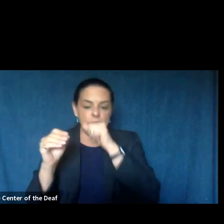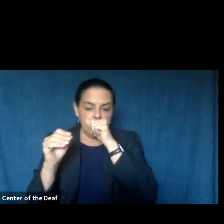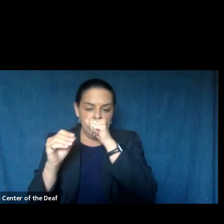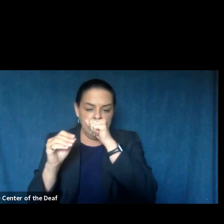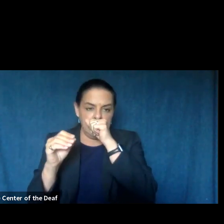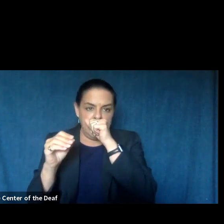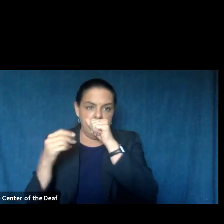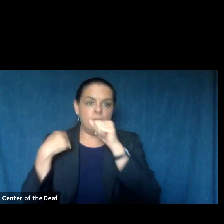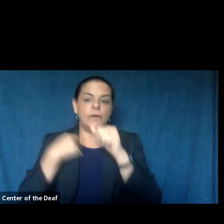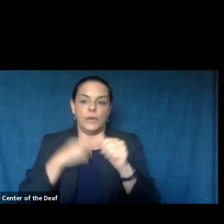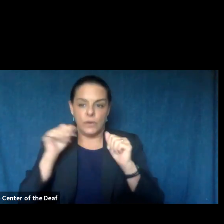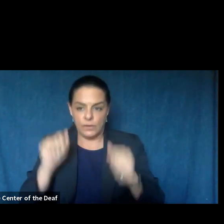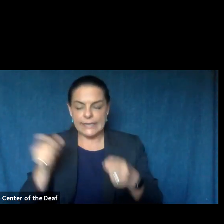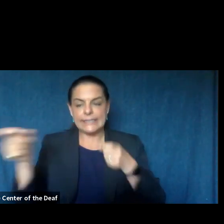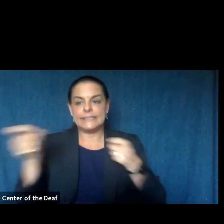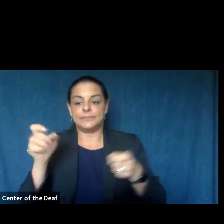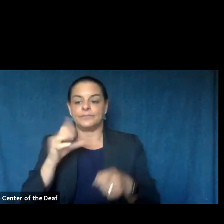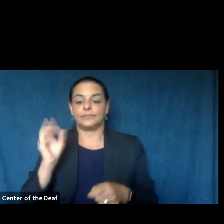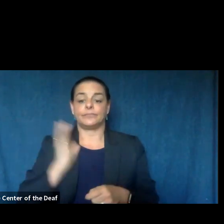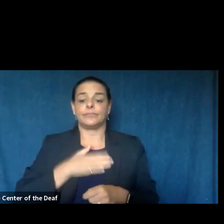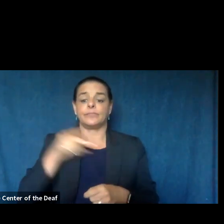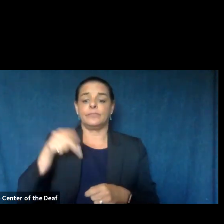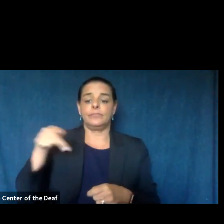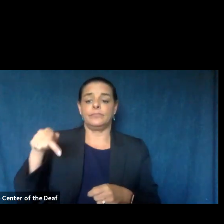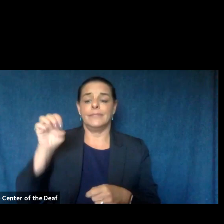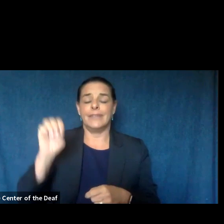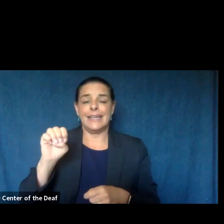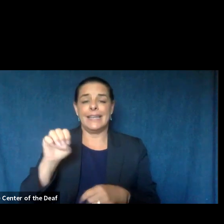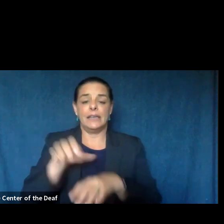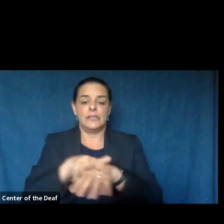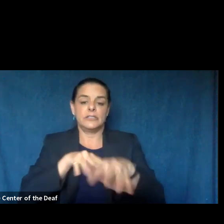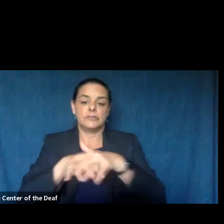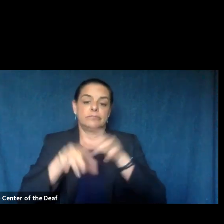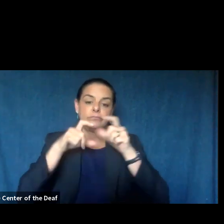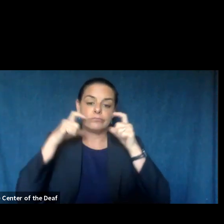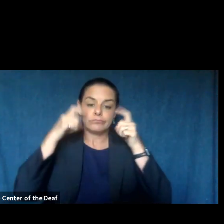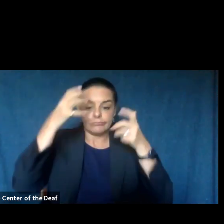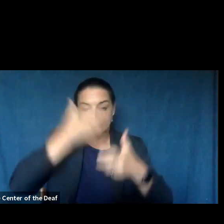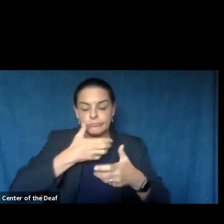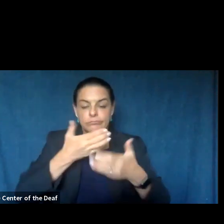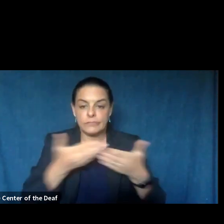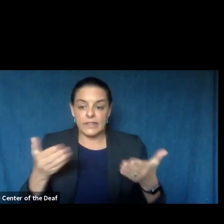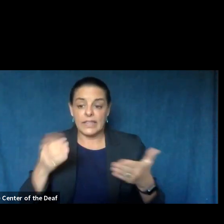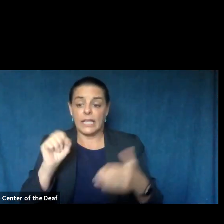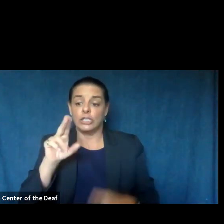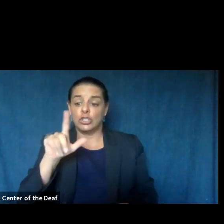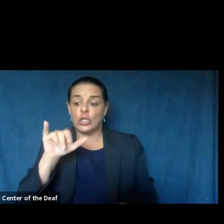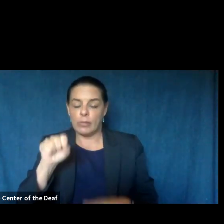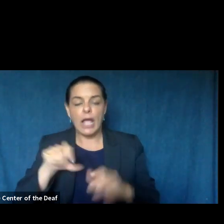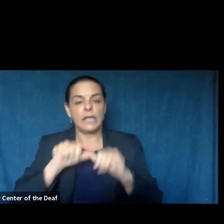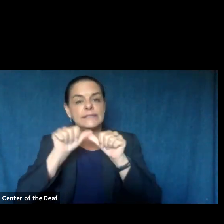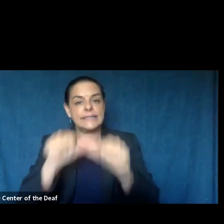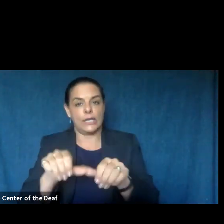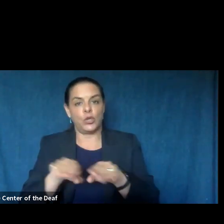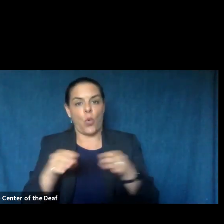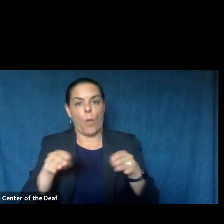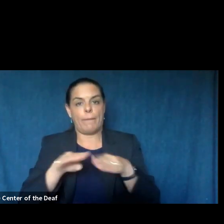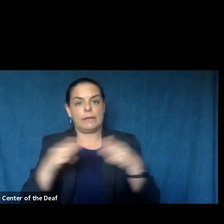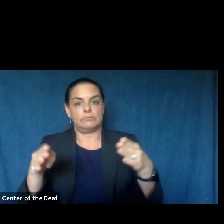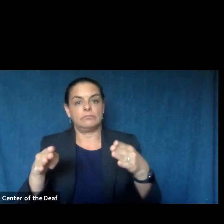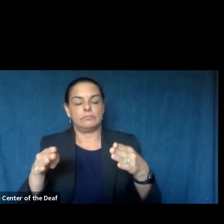considered yellow, and our PPE supplies and our supply chains are continuing to open up slowly. One plug for